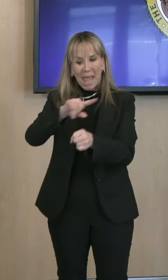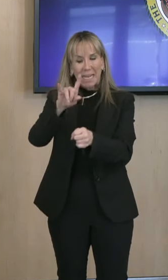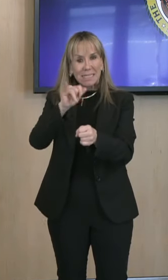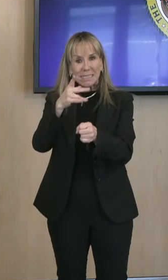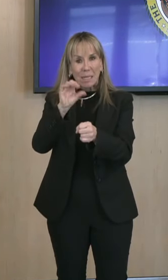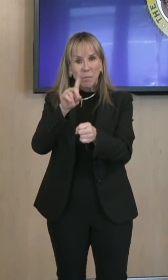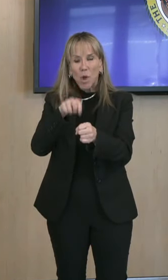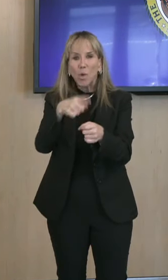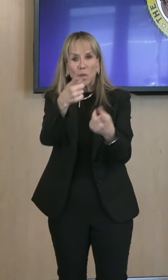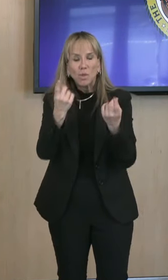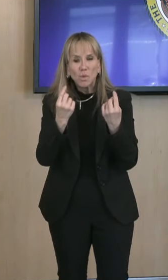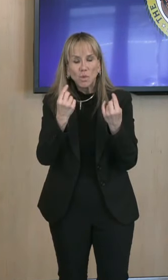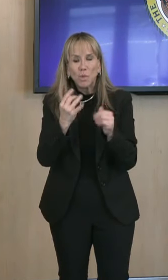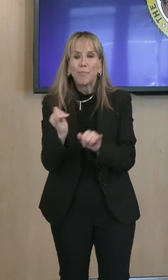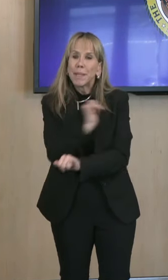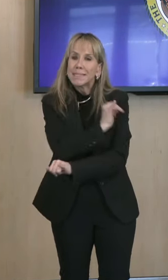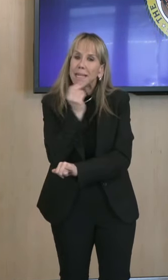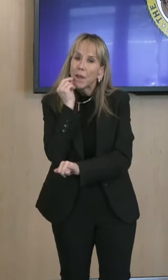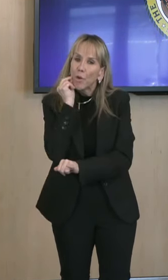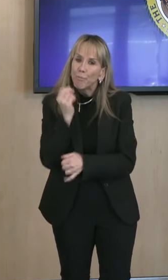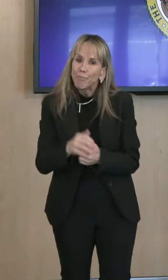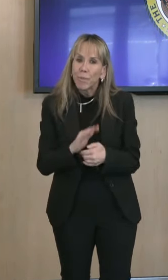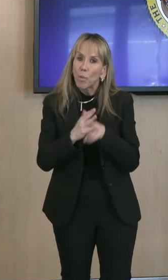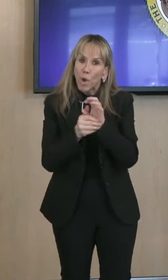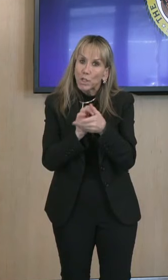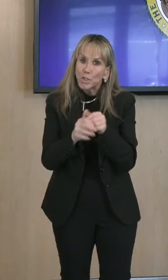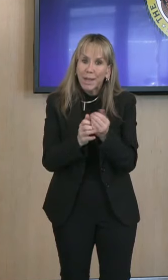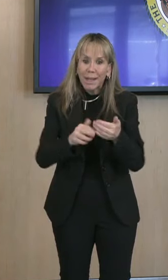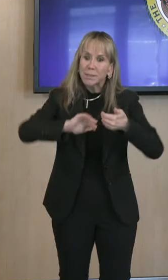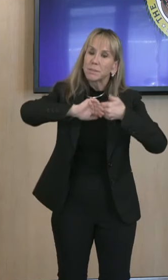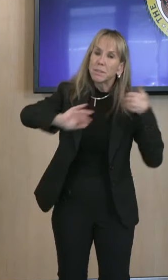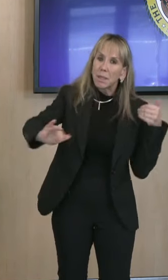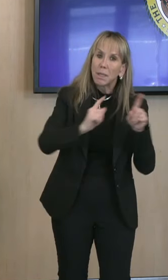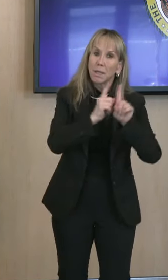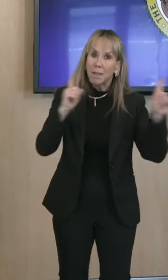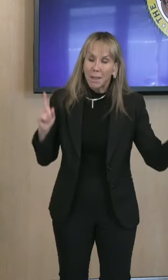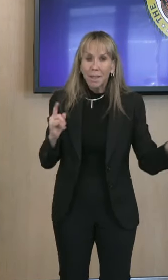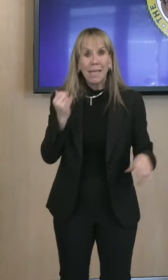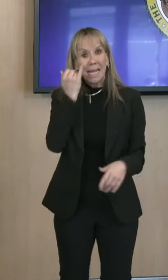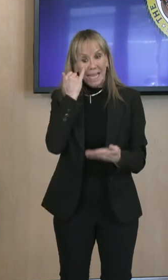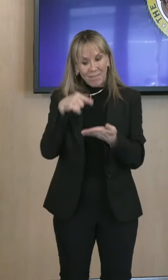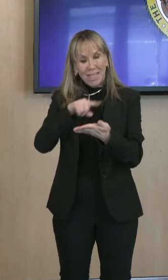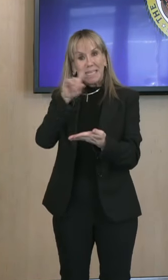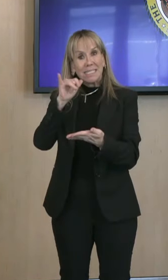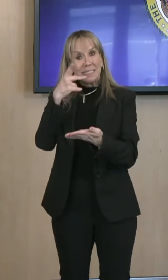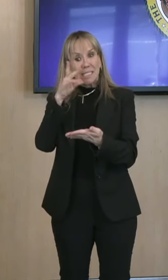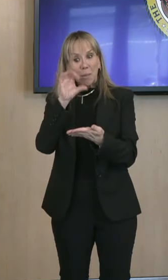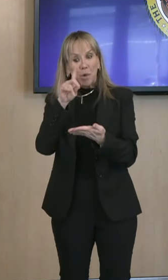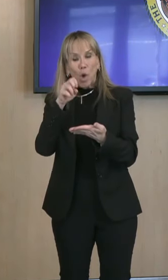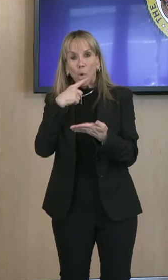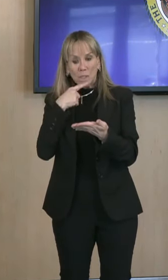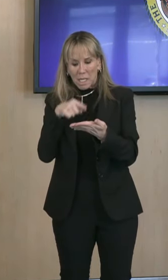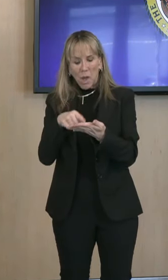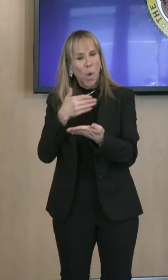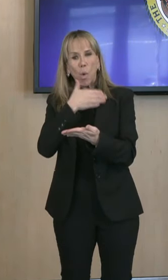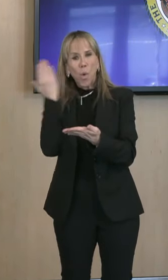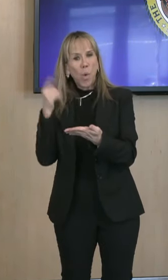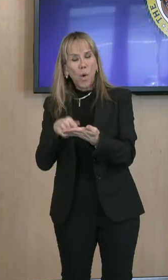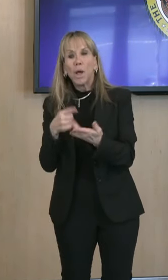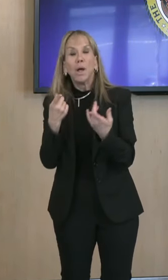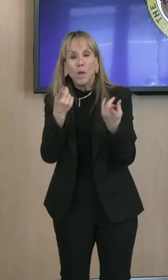and maintain physical distancing from other folks. If you live in a zip code that our report says doesn't have any, what you ought to do is stay at home.